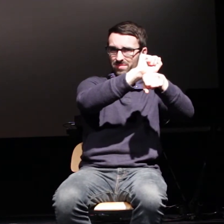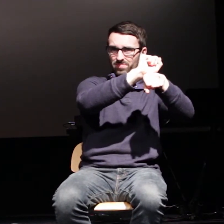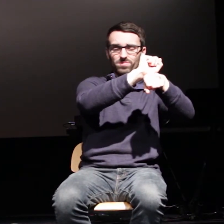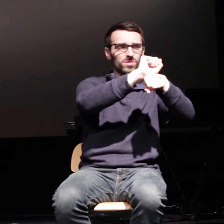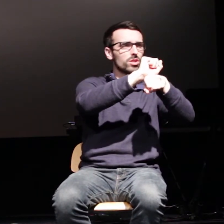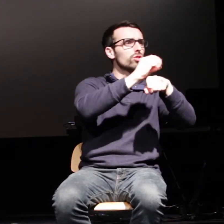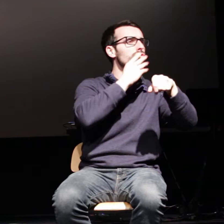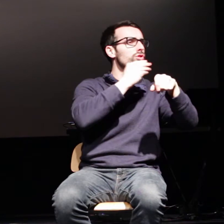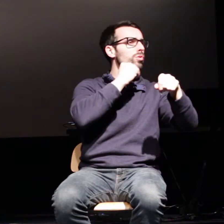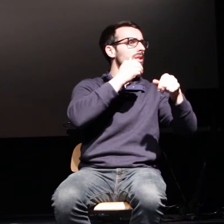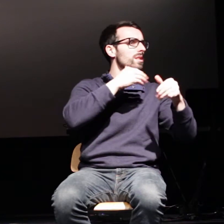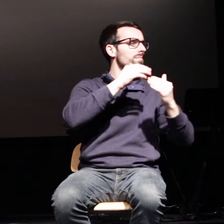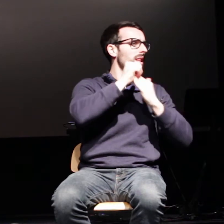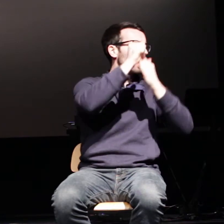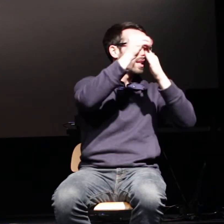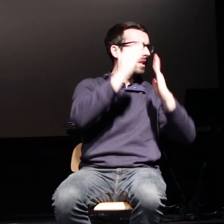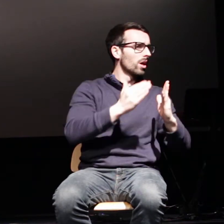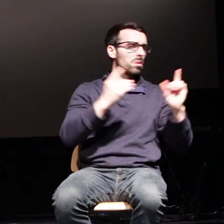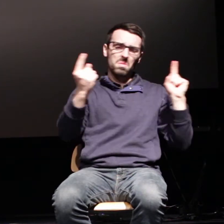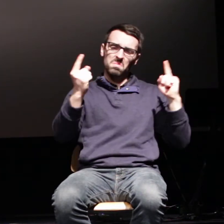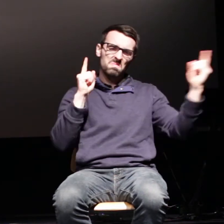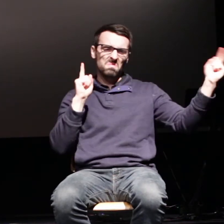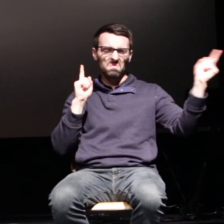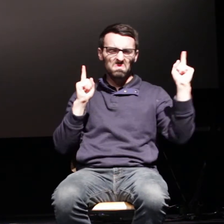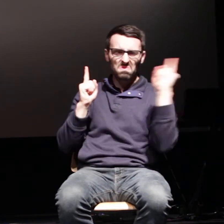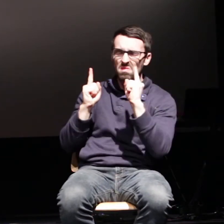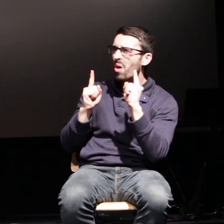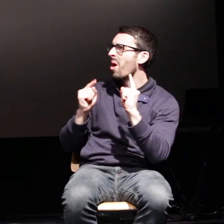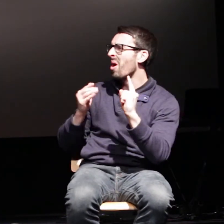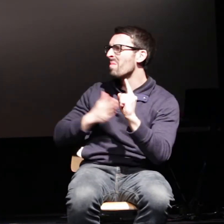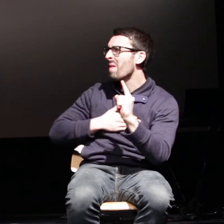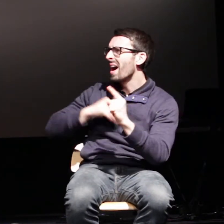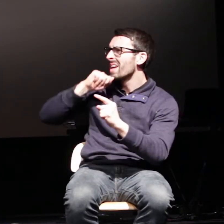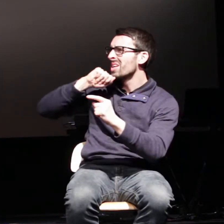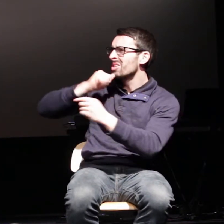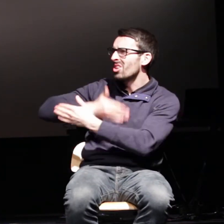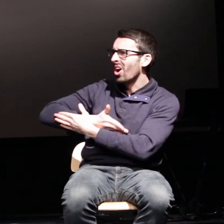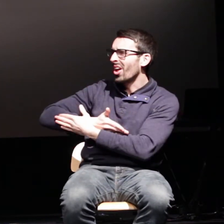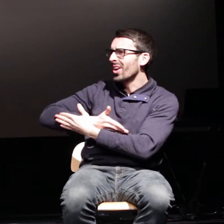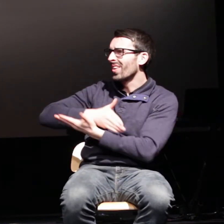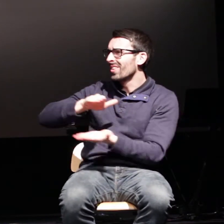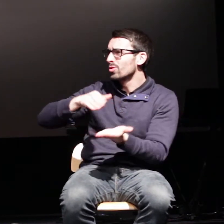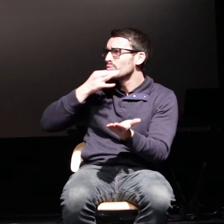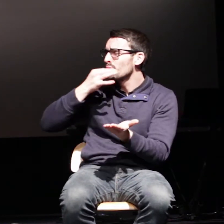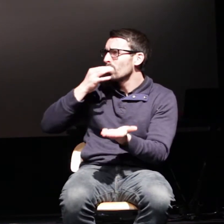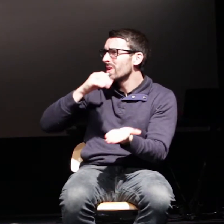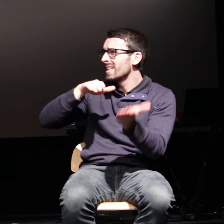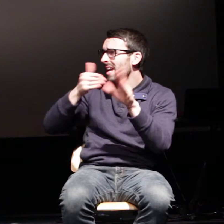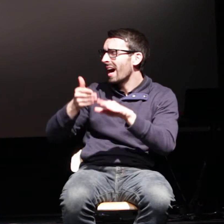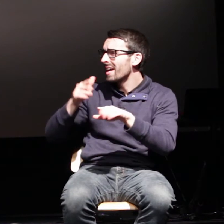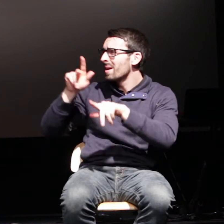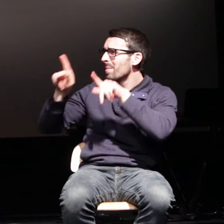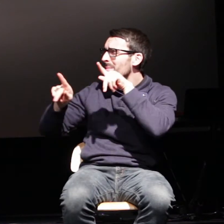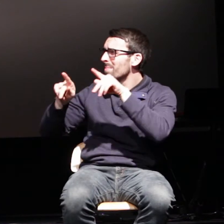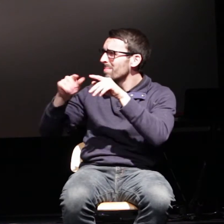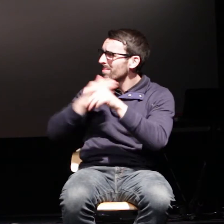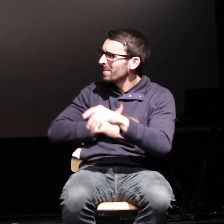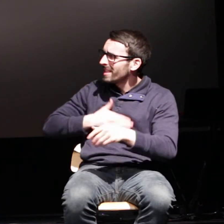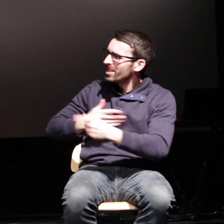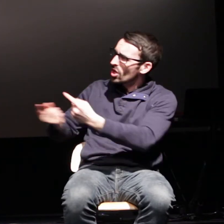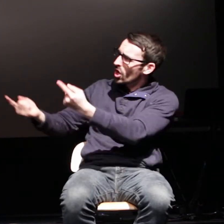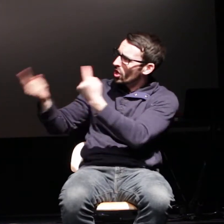him. My little daughter is dying, he said. Please come and lay your hands on her, heal her so she can